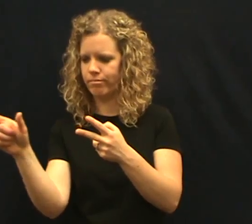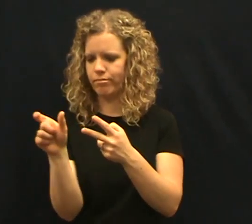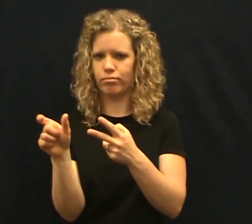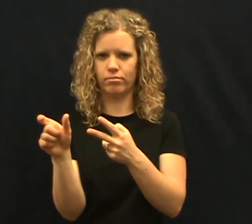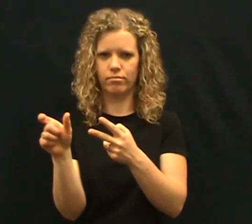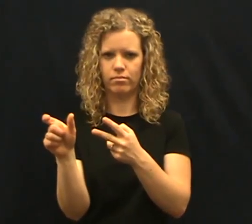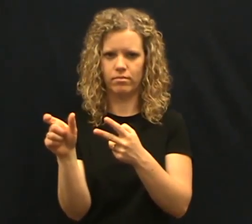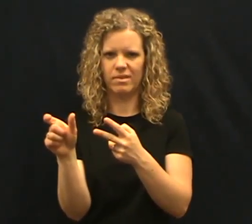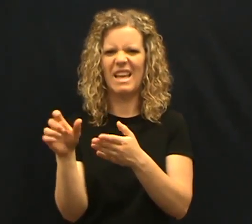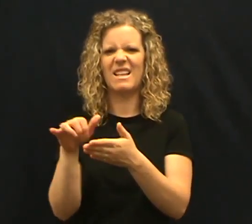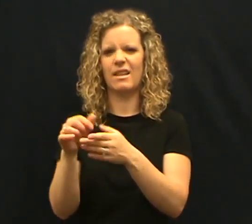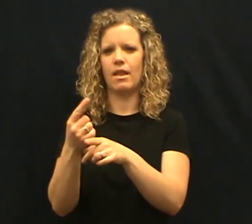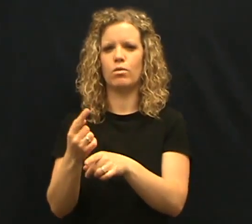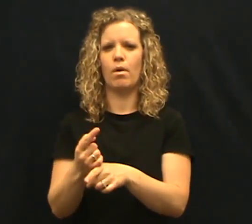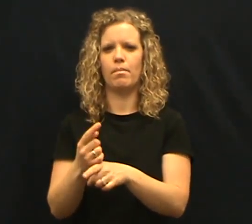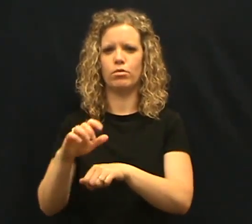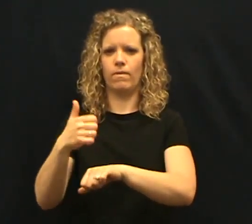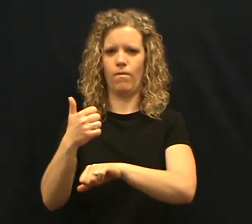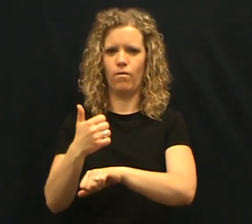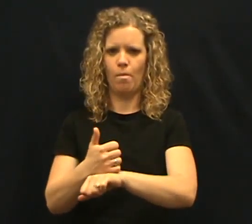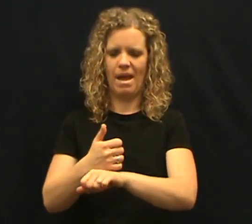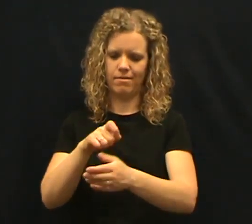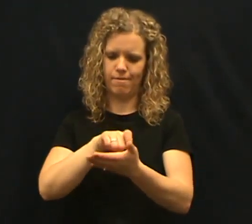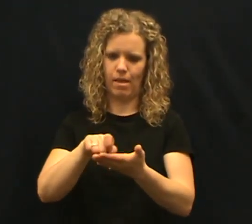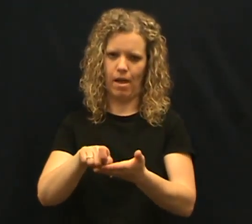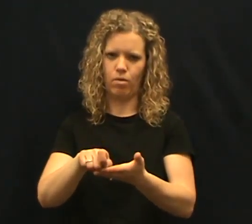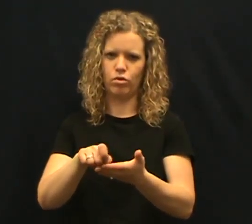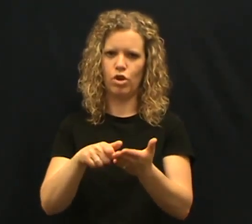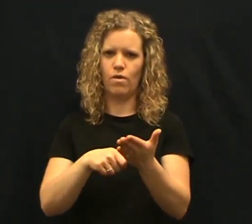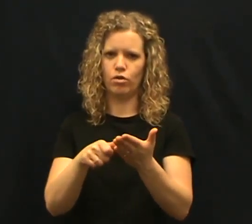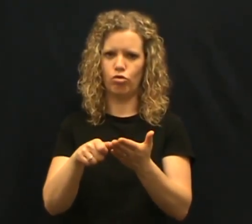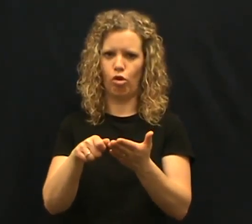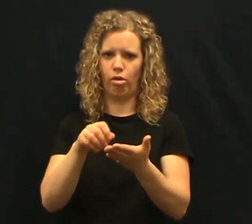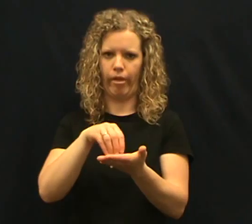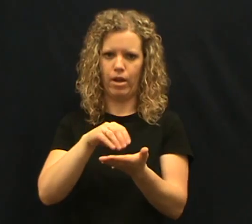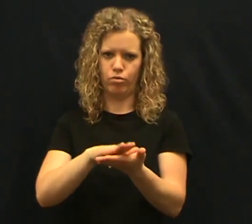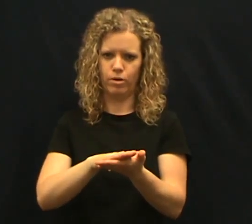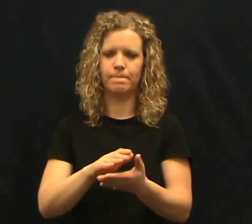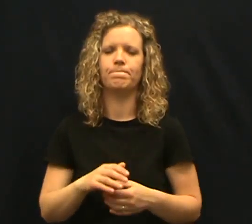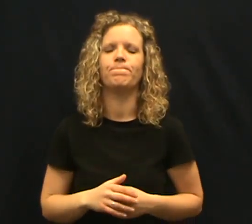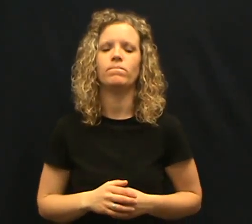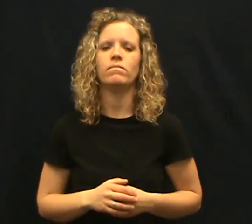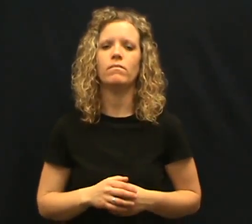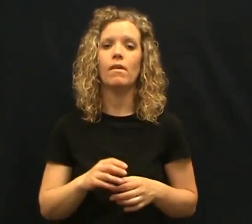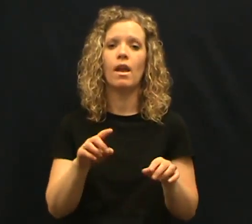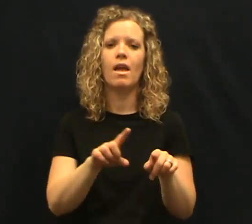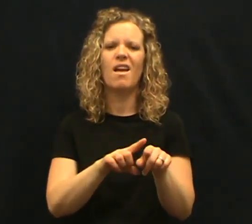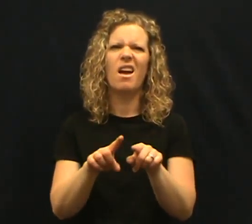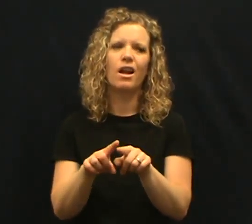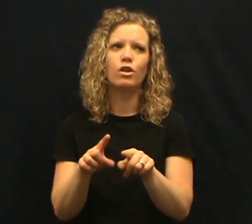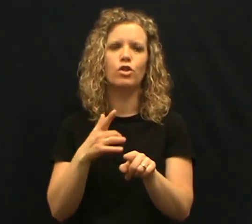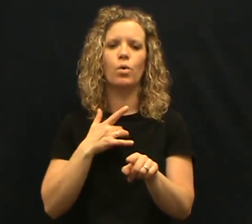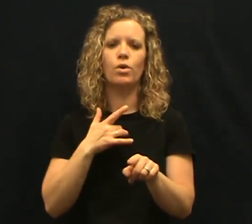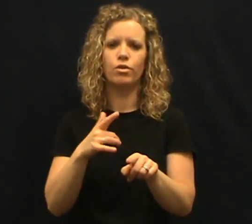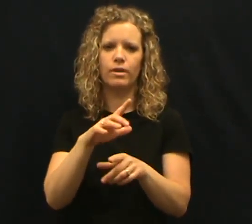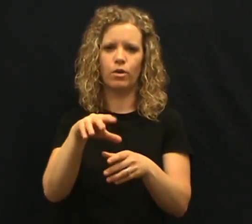that's the proper form for a journal entry. Also in a journal entry, you would generally include the date. So we would